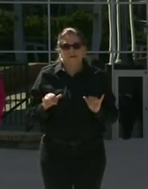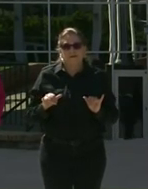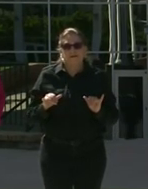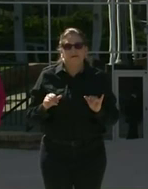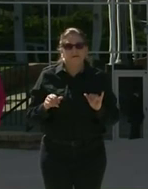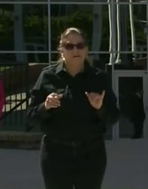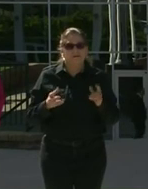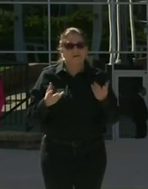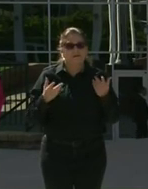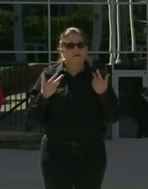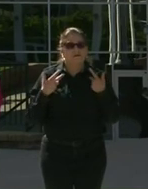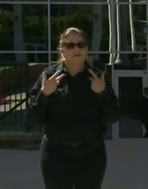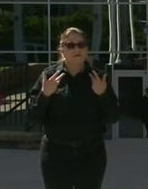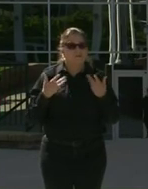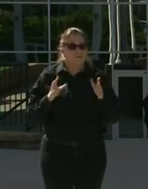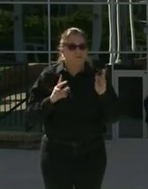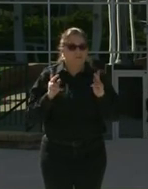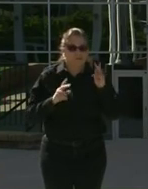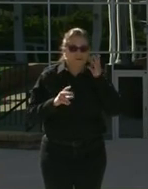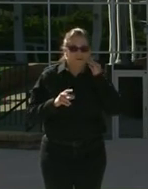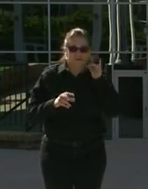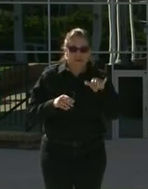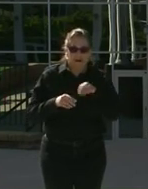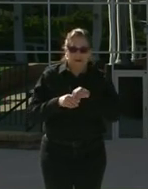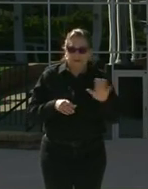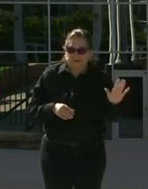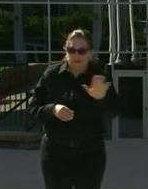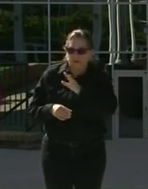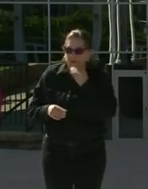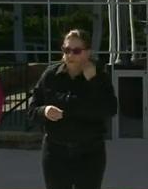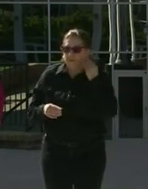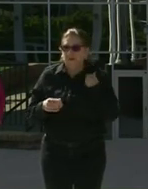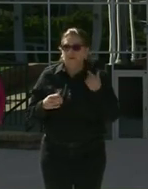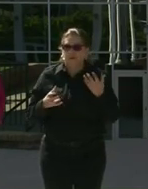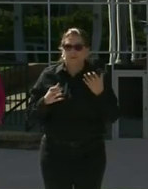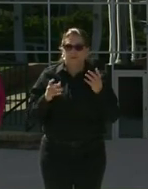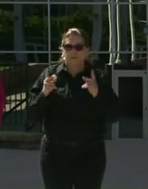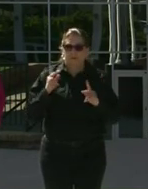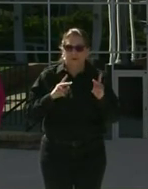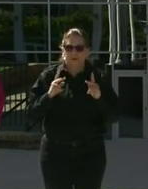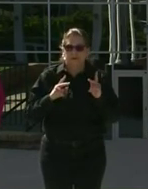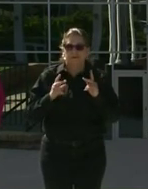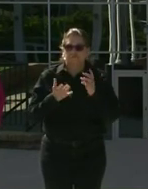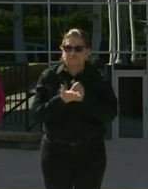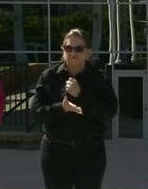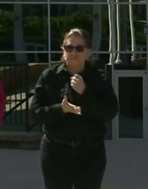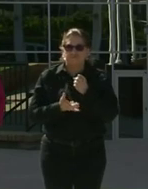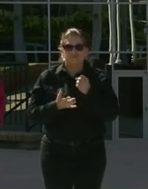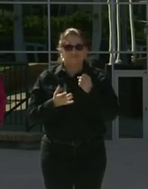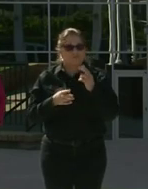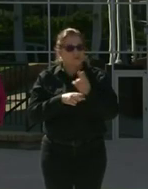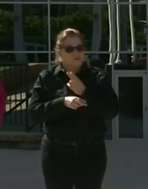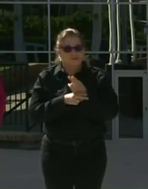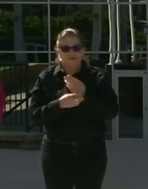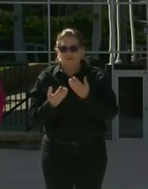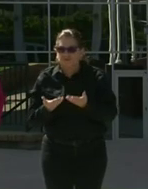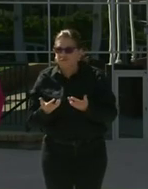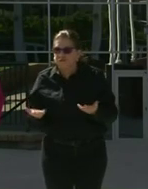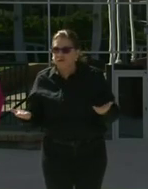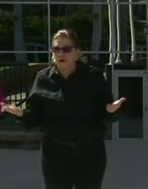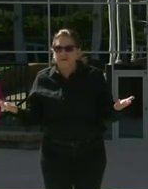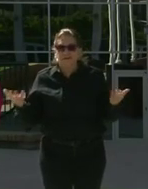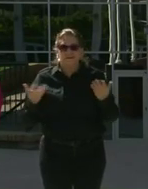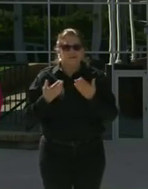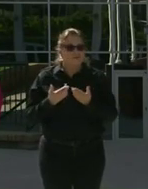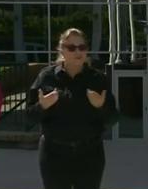we want everybody to continue to avail themselves of resources so that we can get people some help. We've also